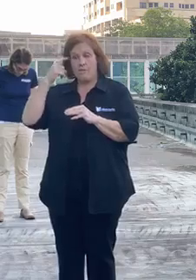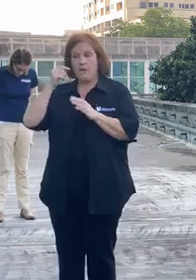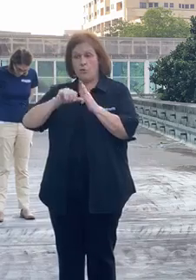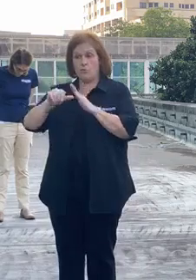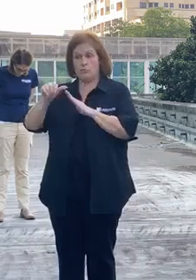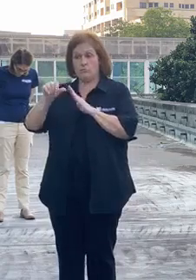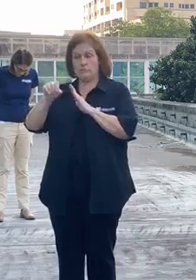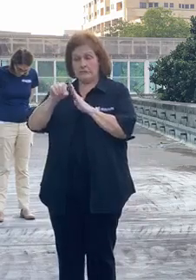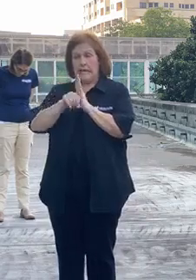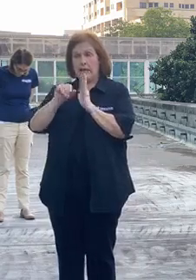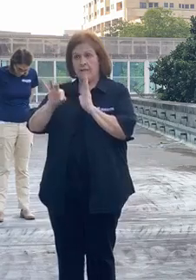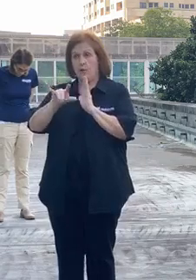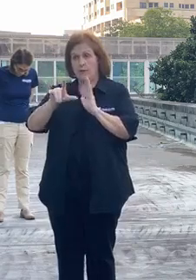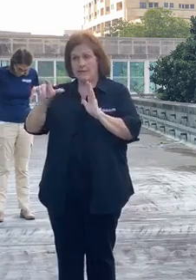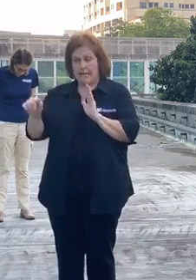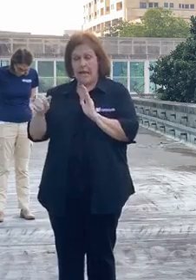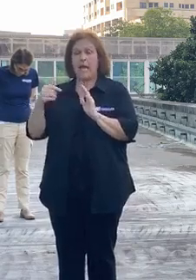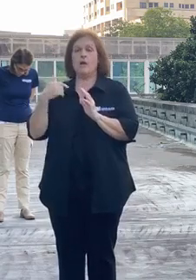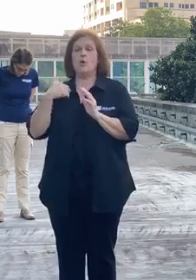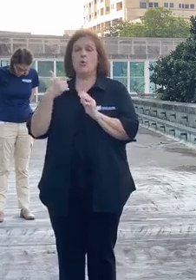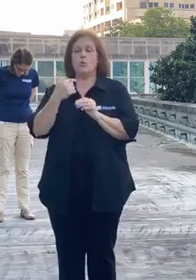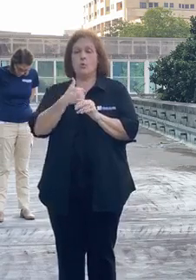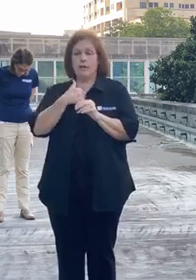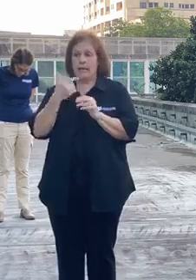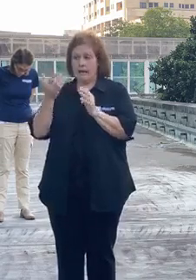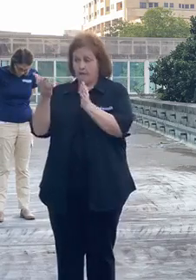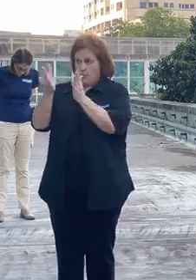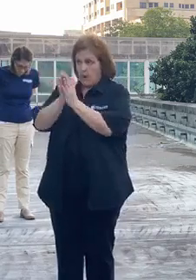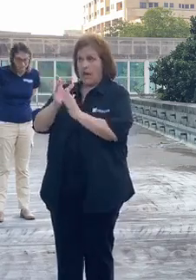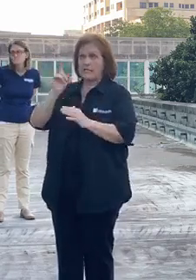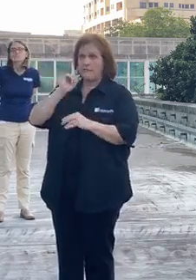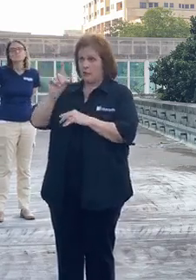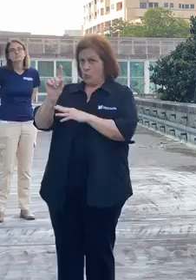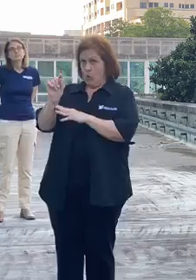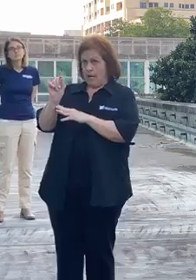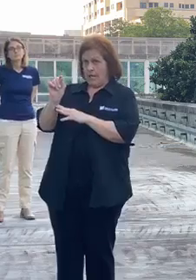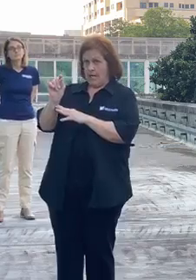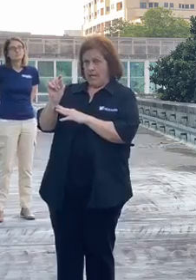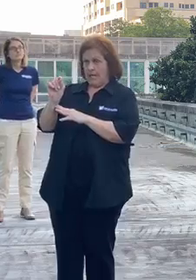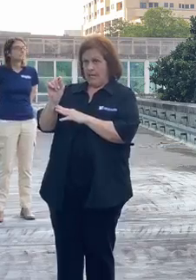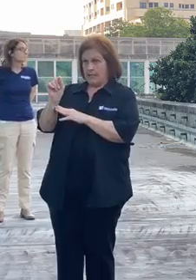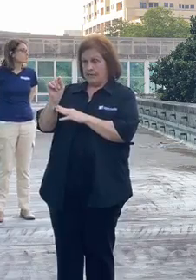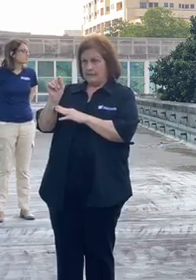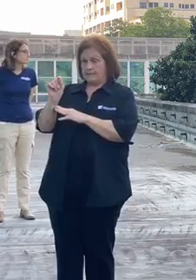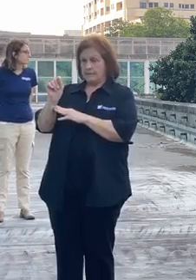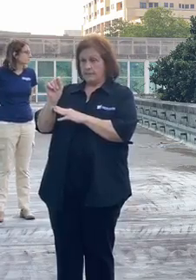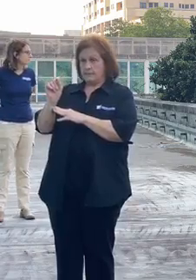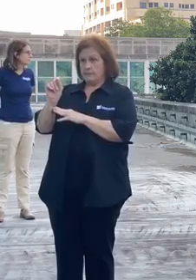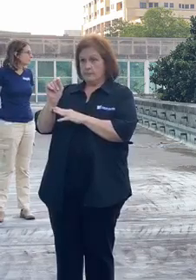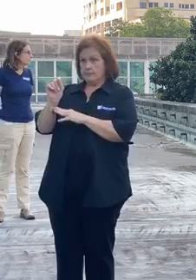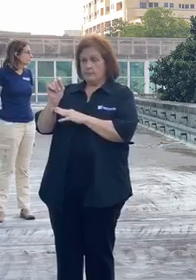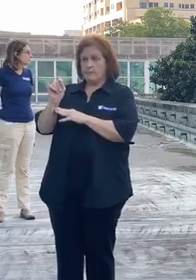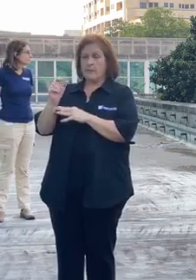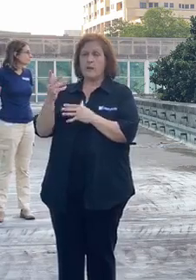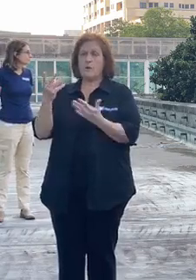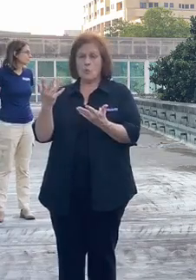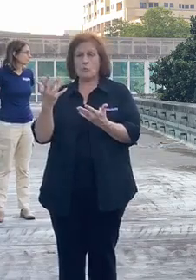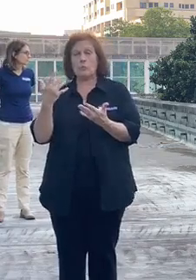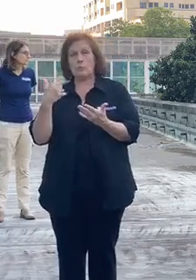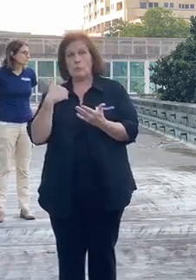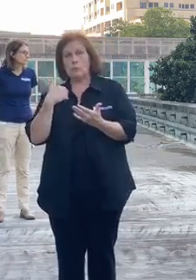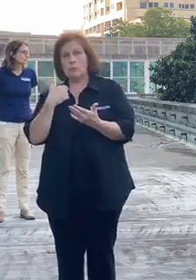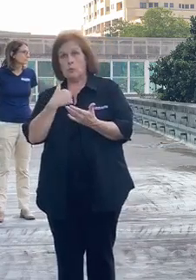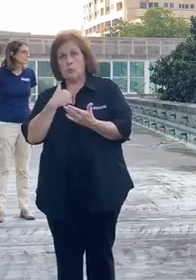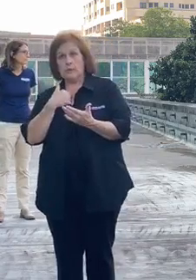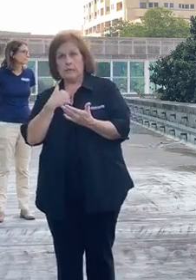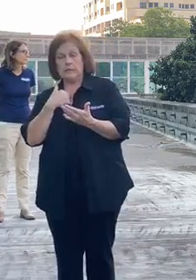of Louisiana. We made a request for 20 with the expectation of